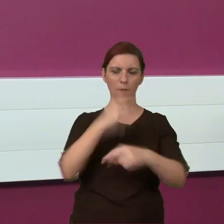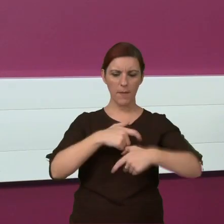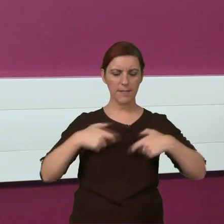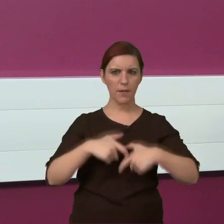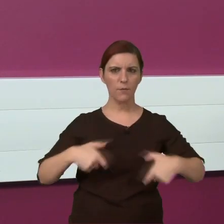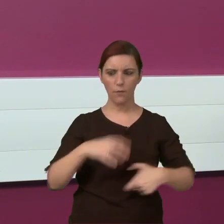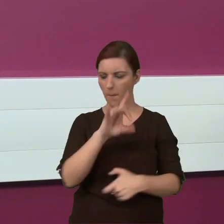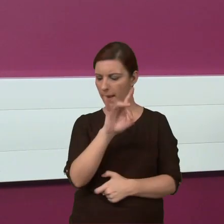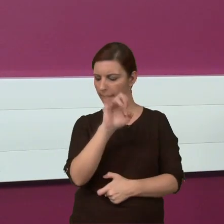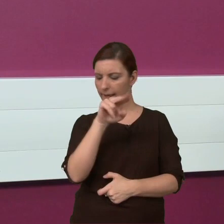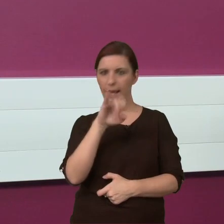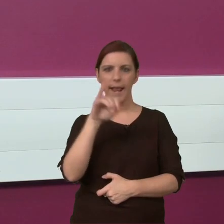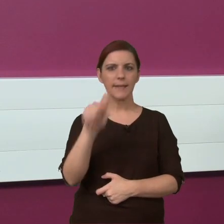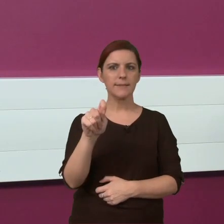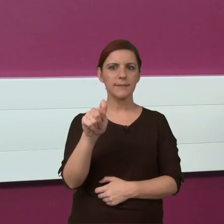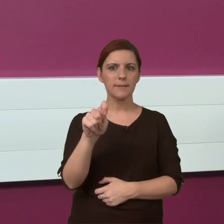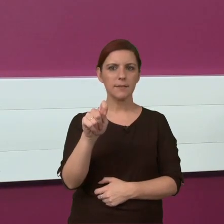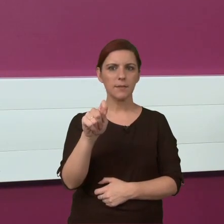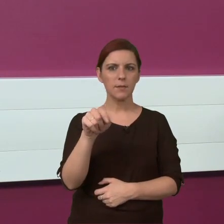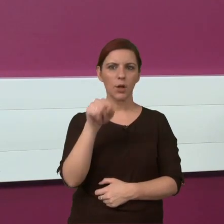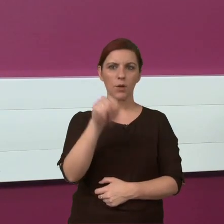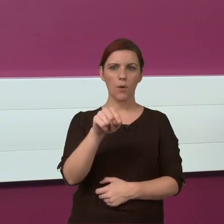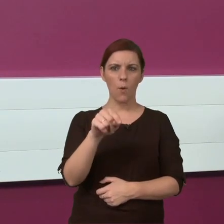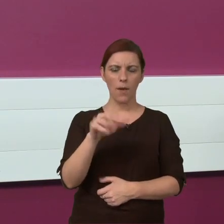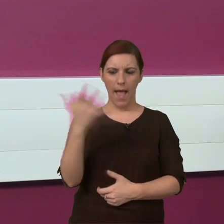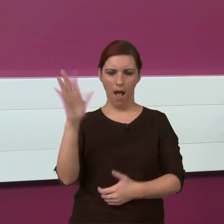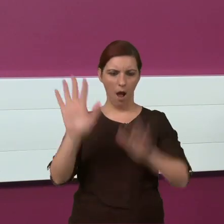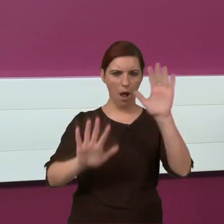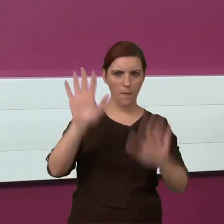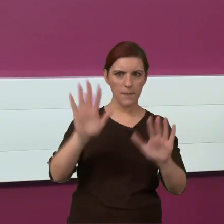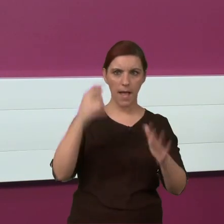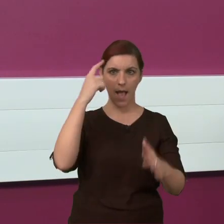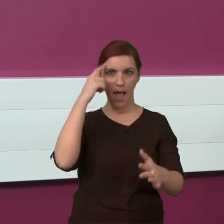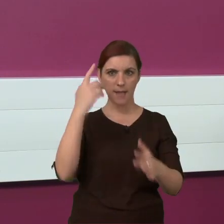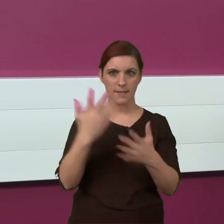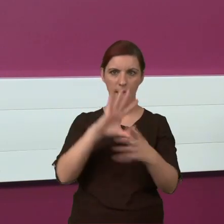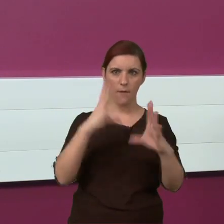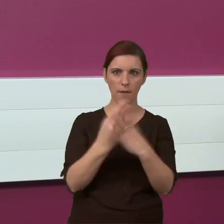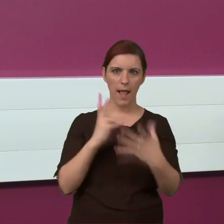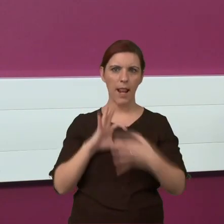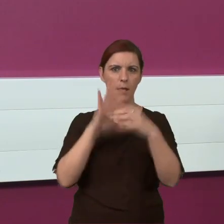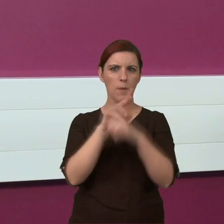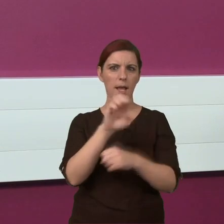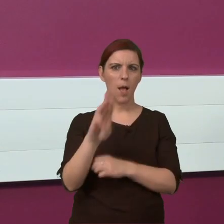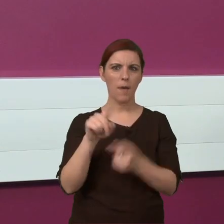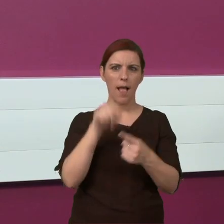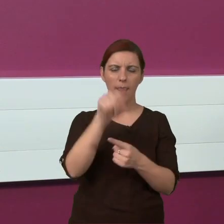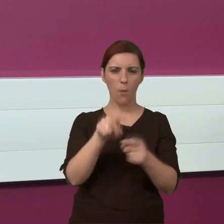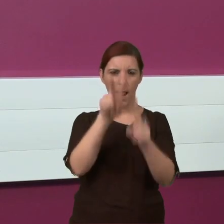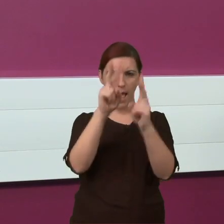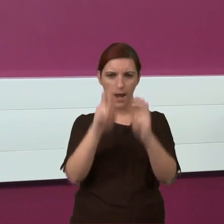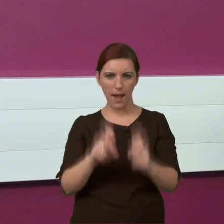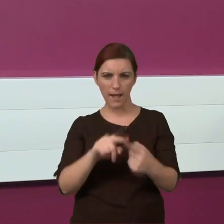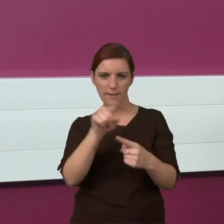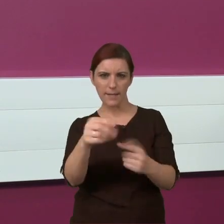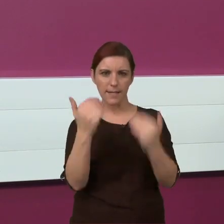data produced by the skeletal tracking feature of the Kinect. The position of the arms and hands is sent to the server